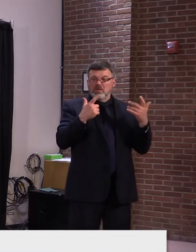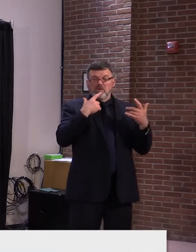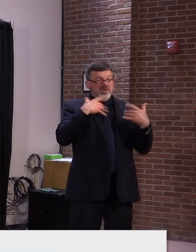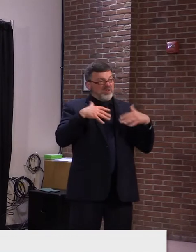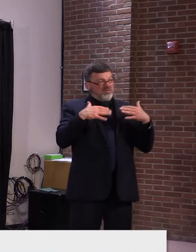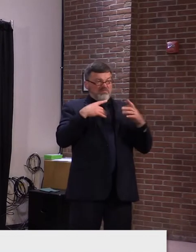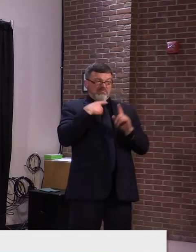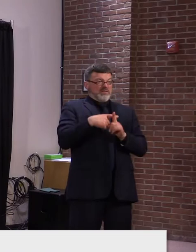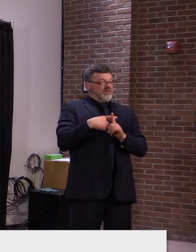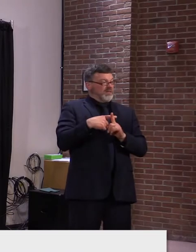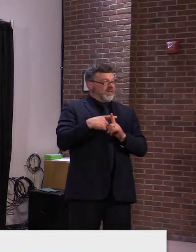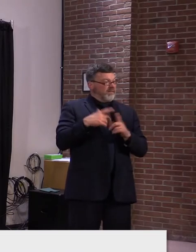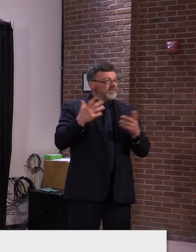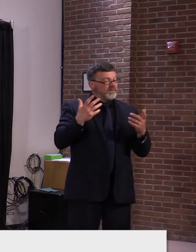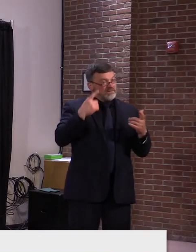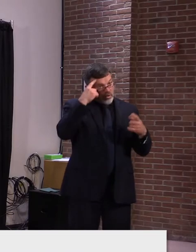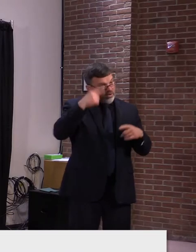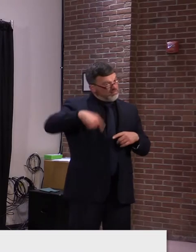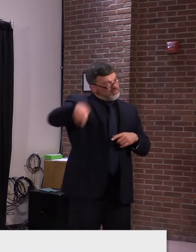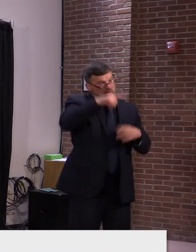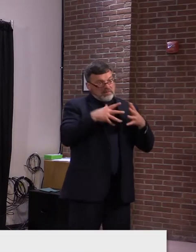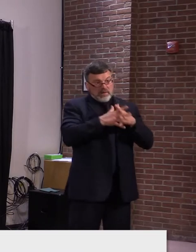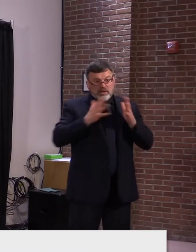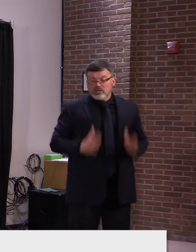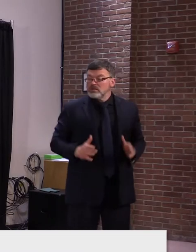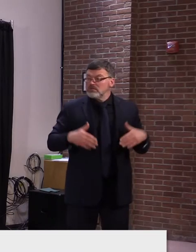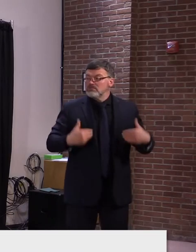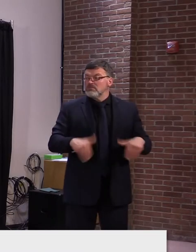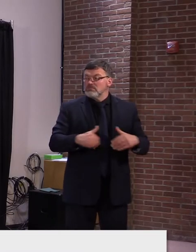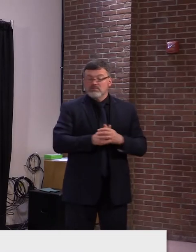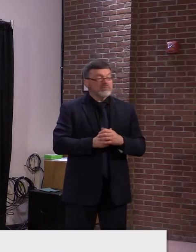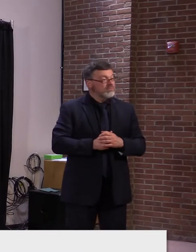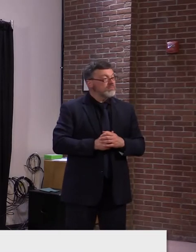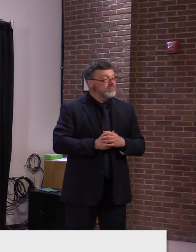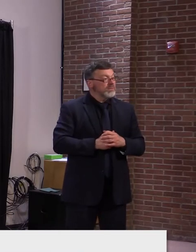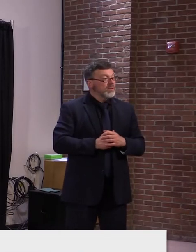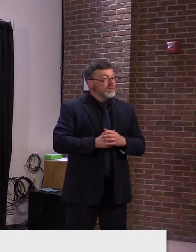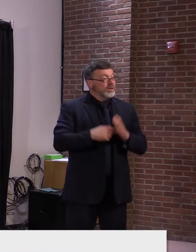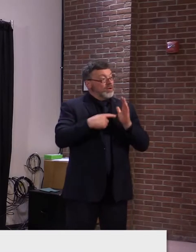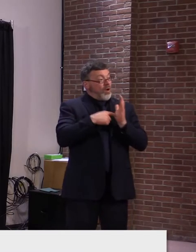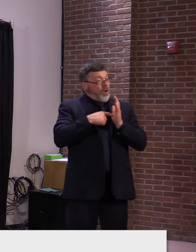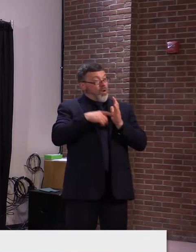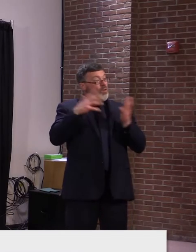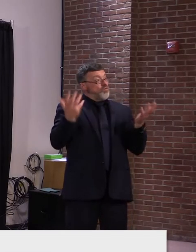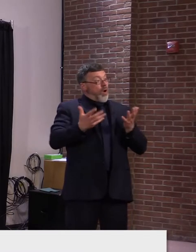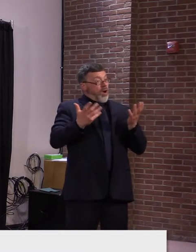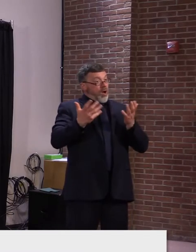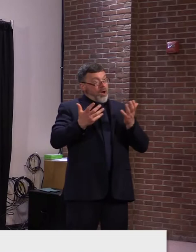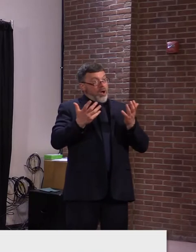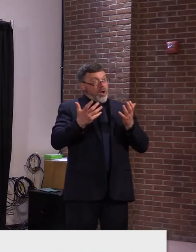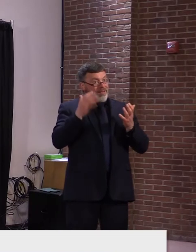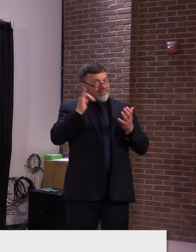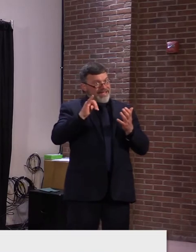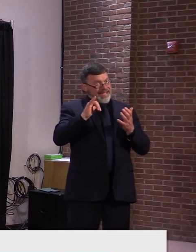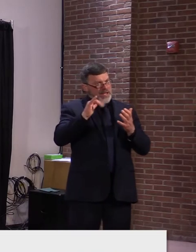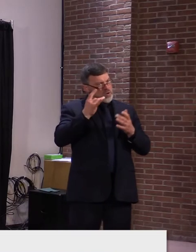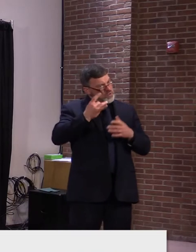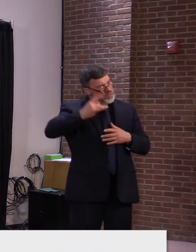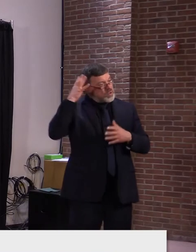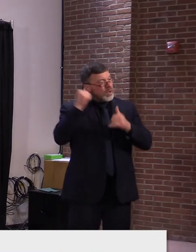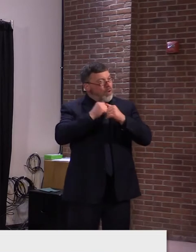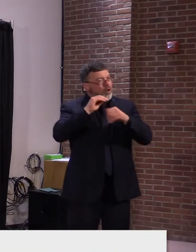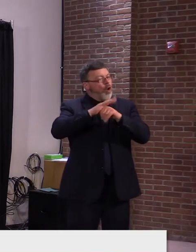us. And it shows that the severity, two things, the severity of the variant at this